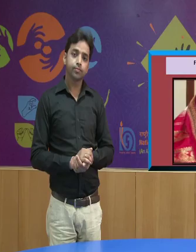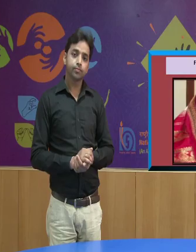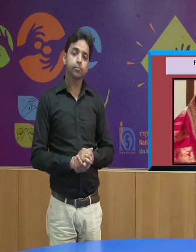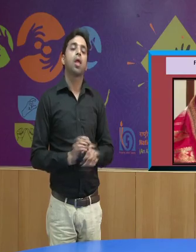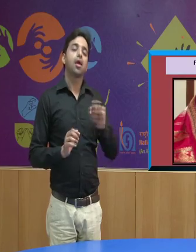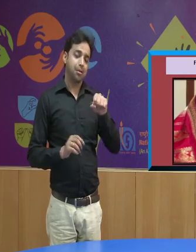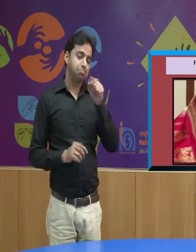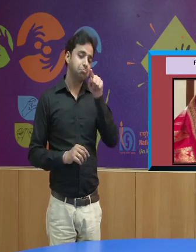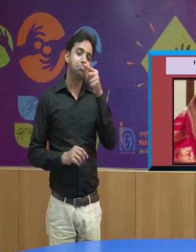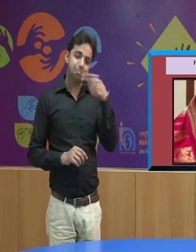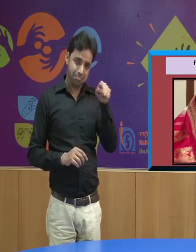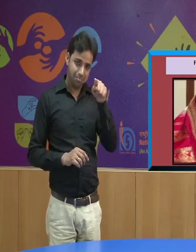Yes, you are right.